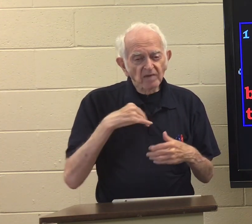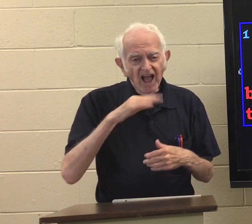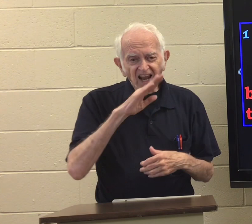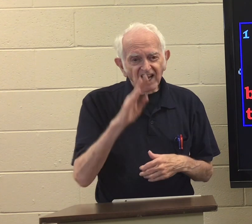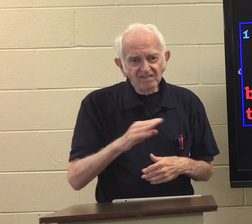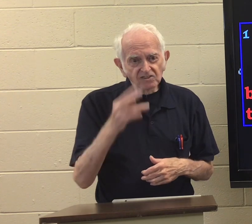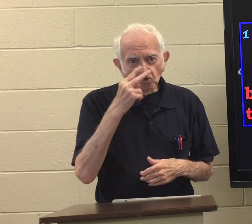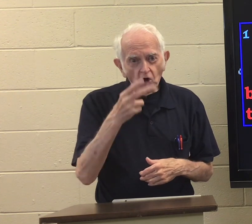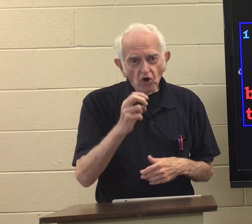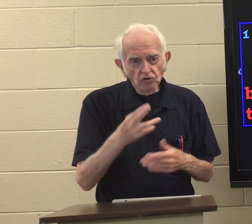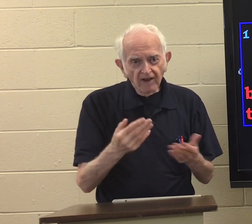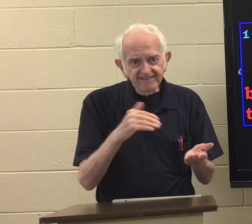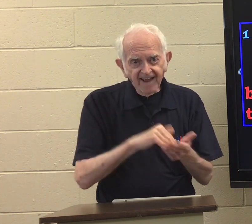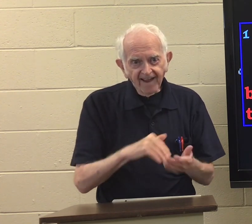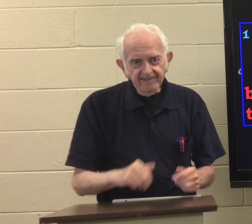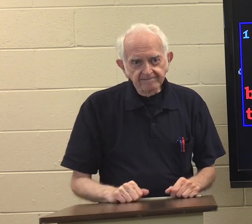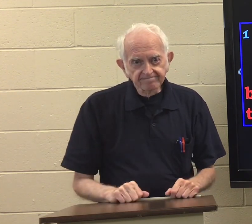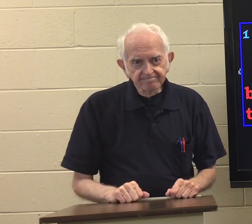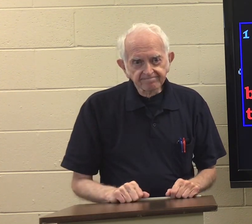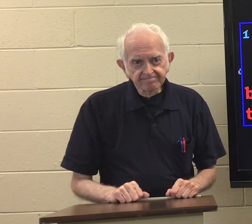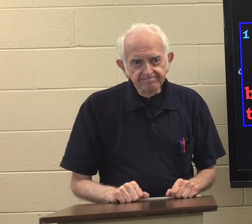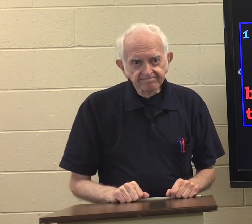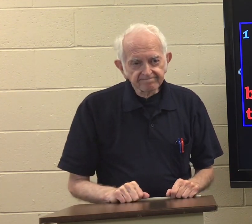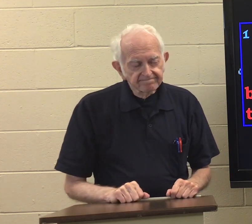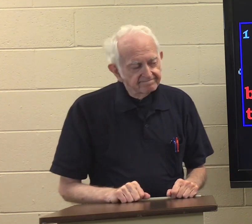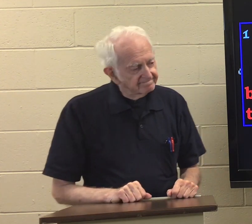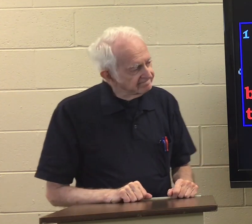After that, I never saw her again.